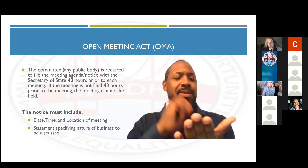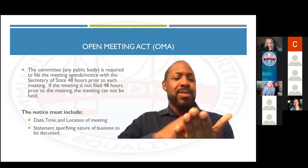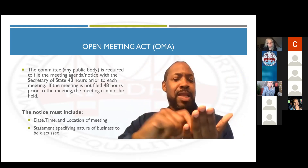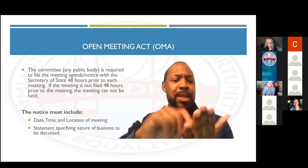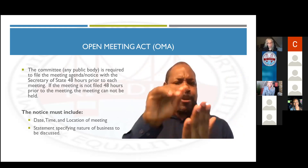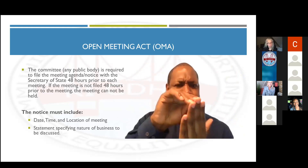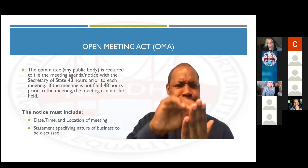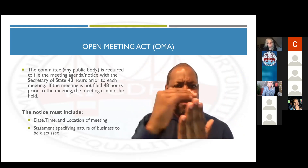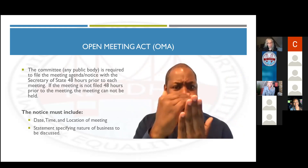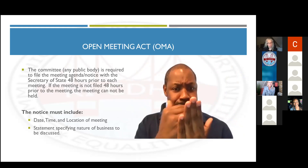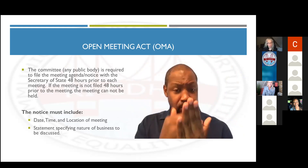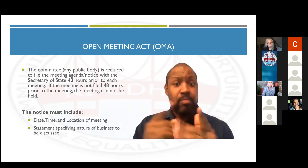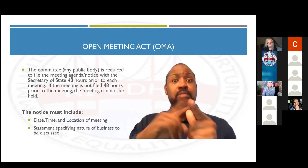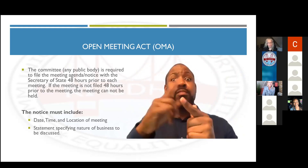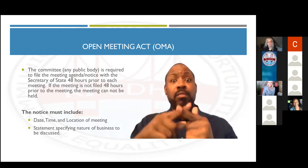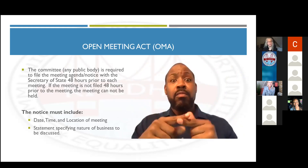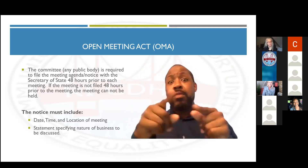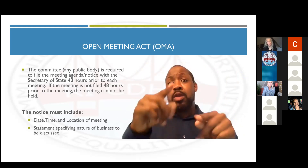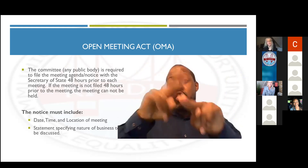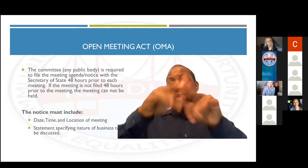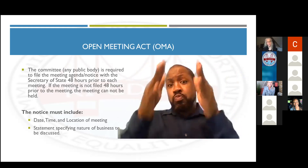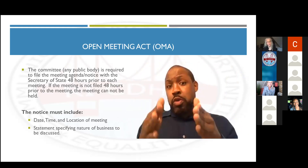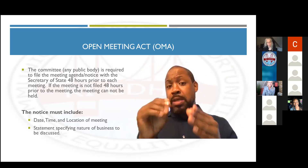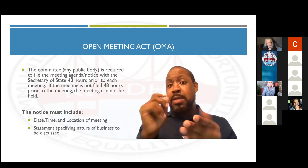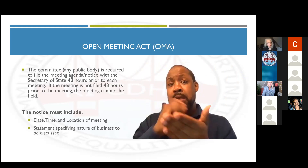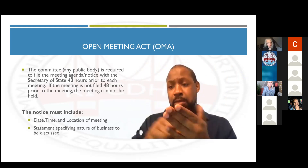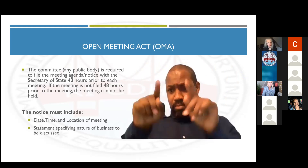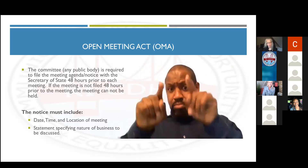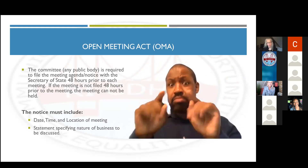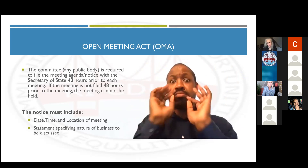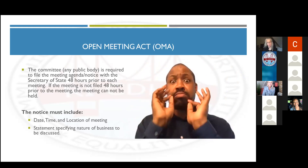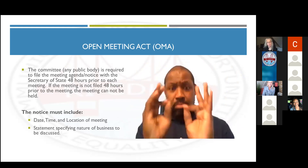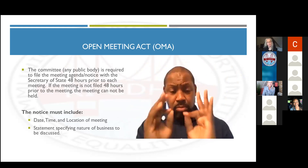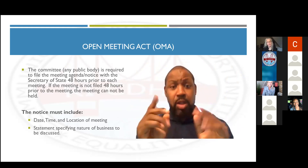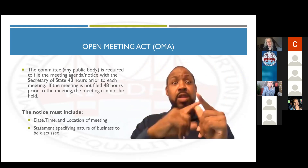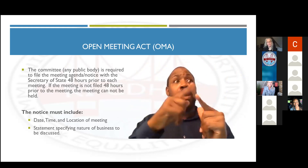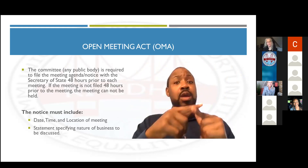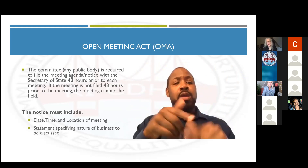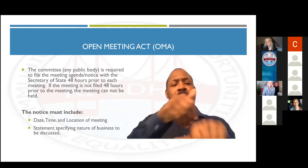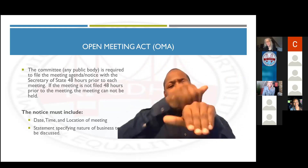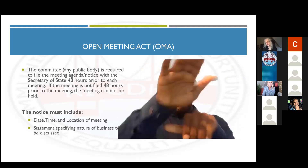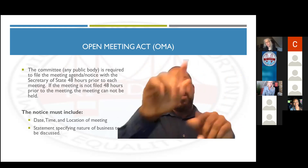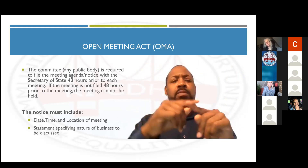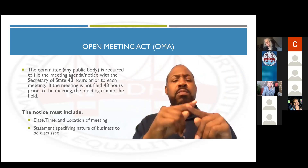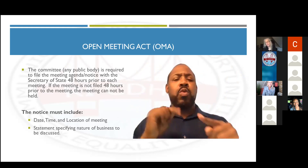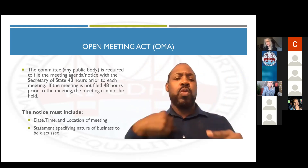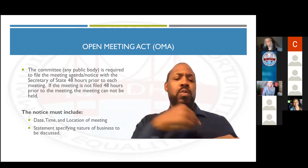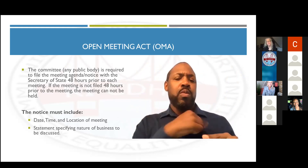about, the secretary should address that and then give it to the chairperson to